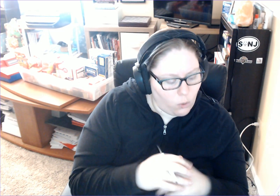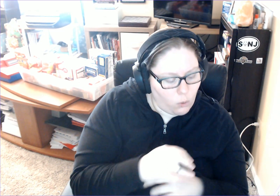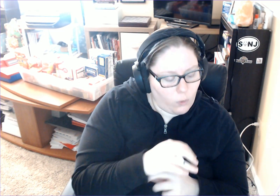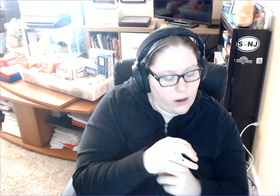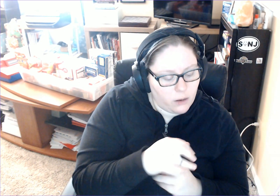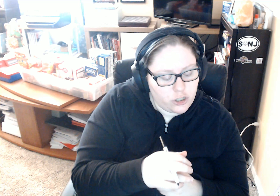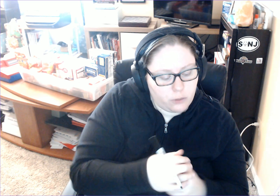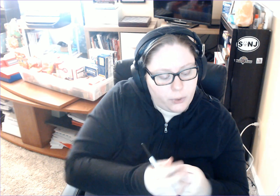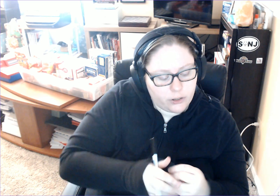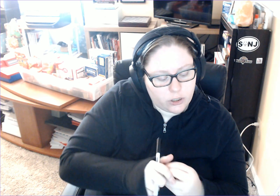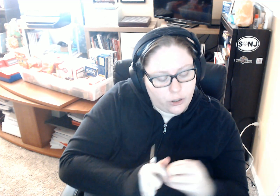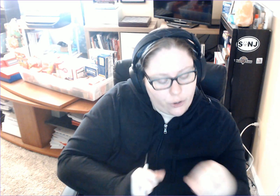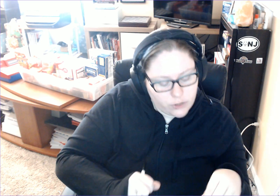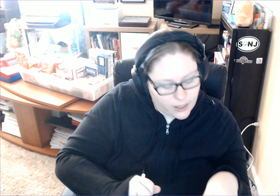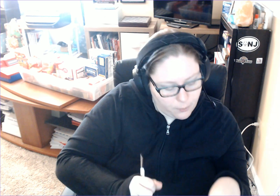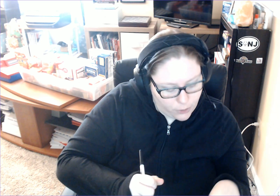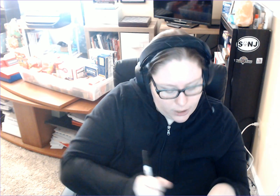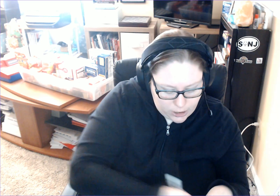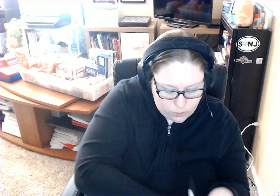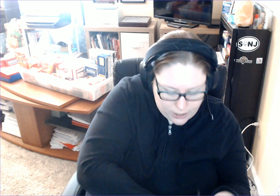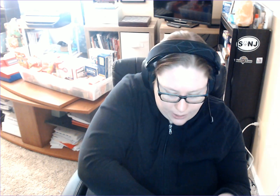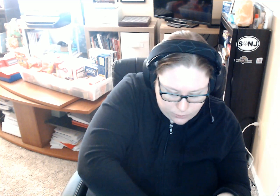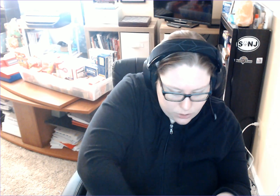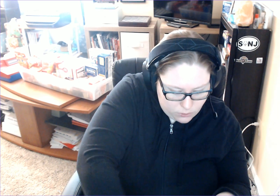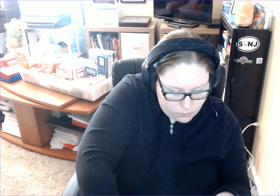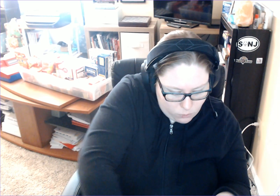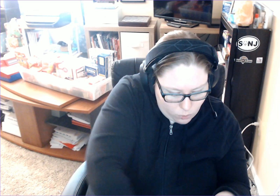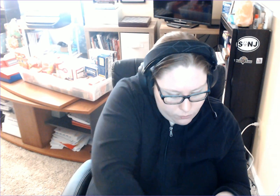Where would you put the clothes hamper in your house or room?